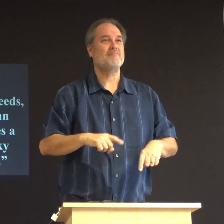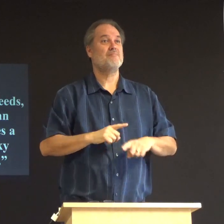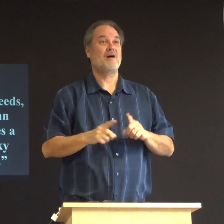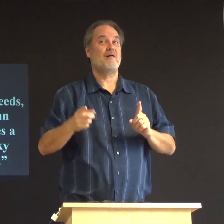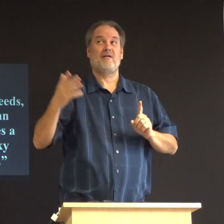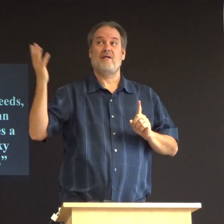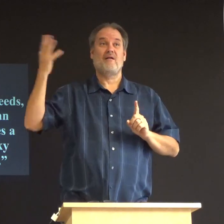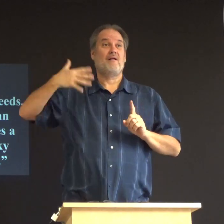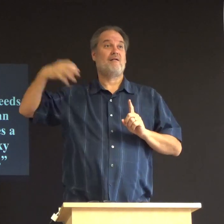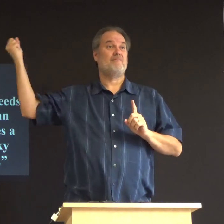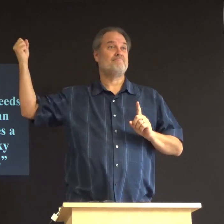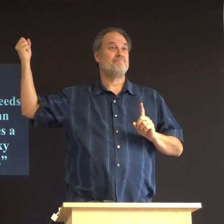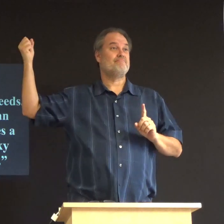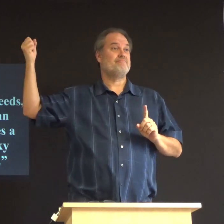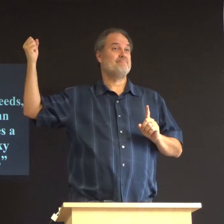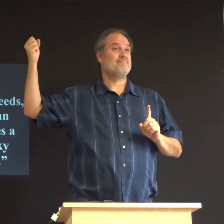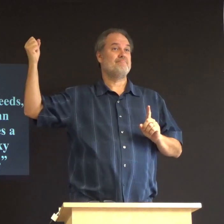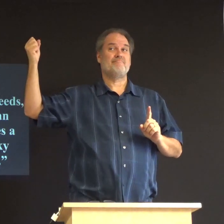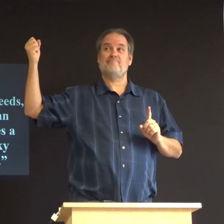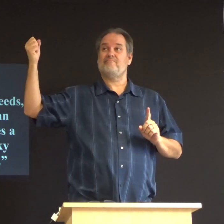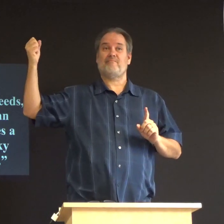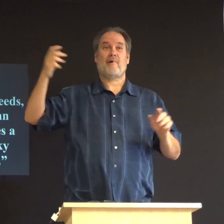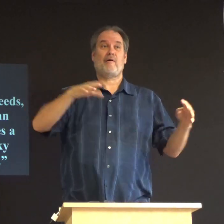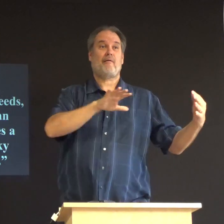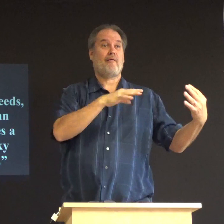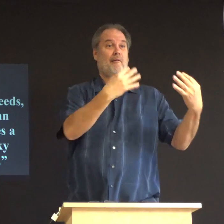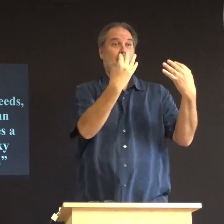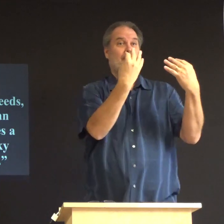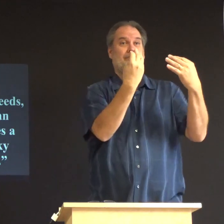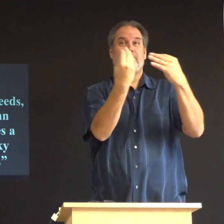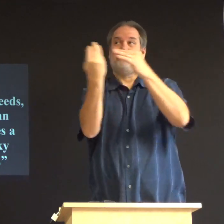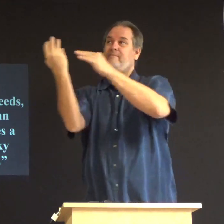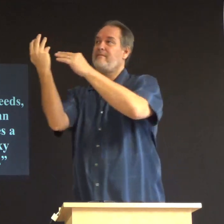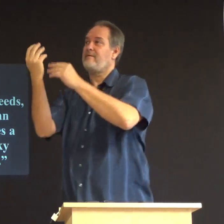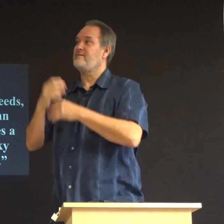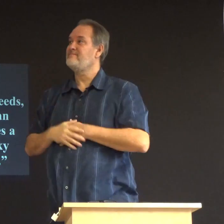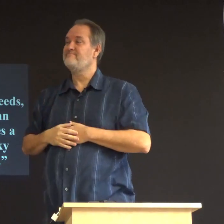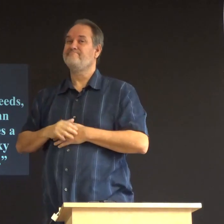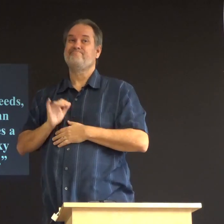its people. It can, but the government took over that responsibility.